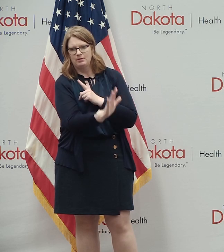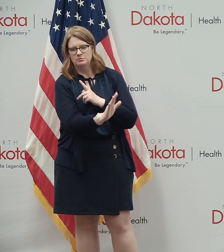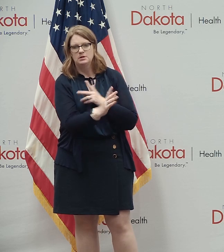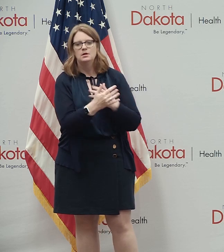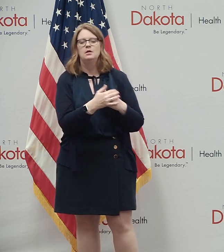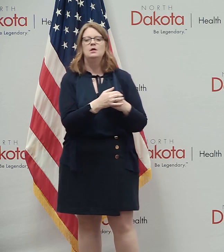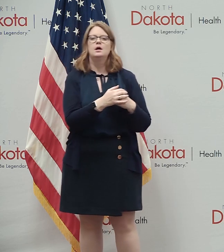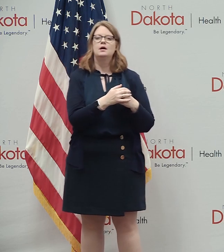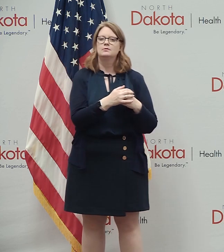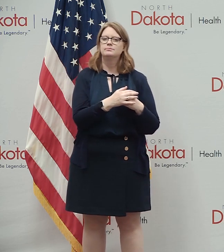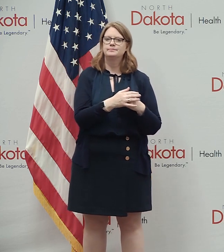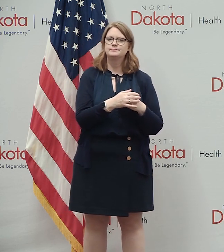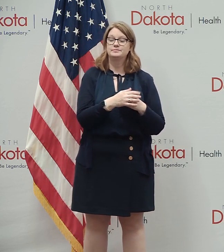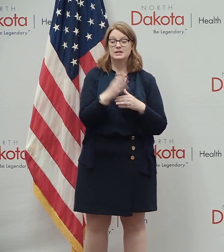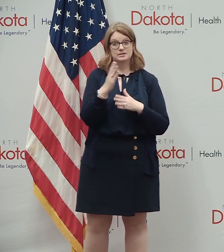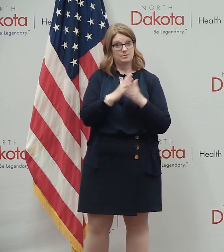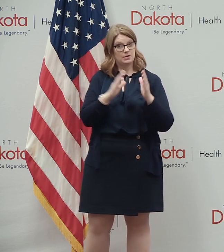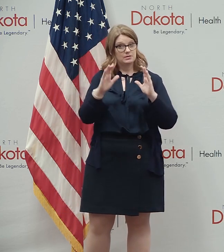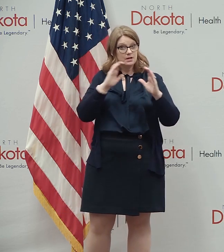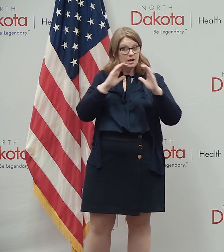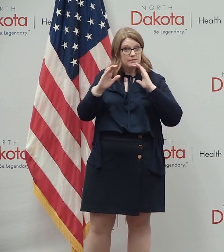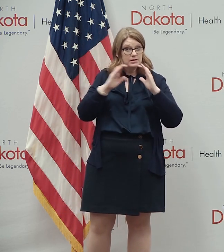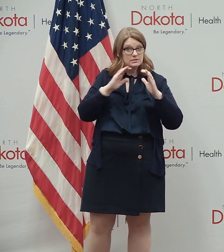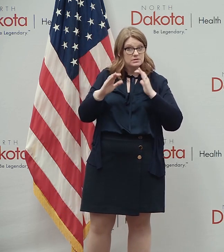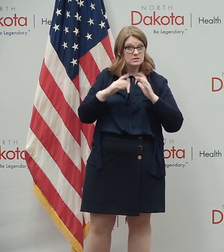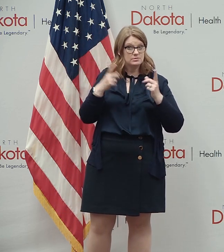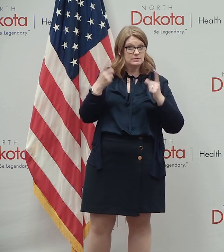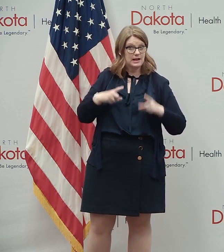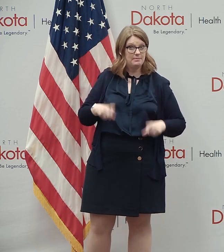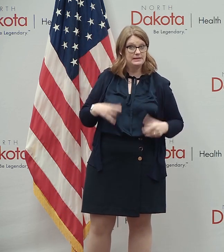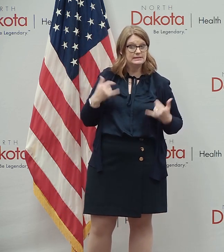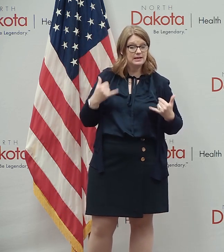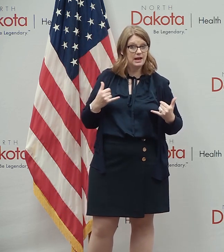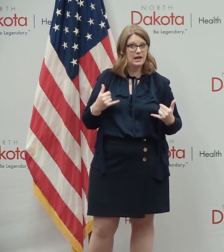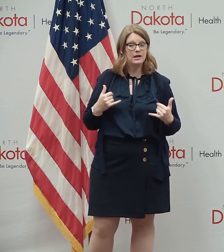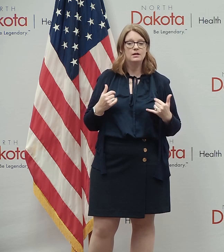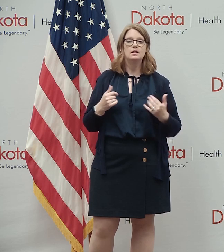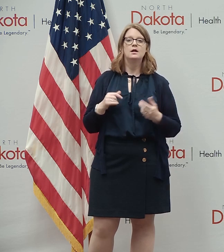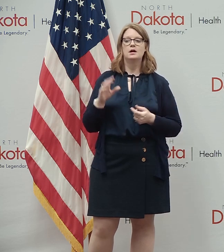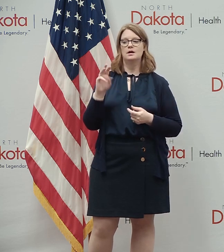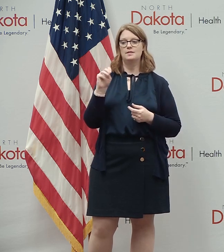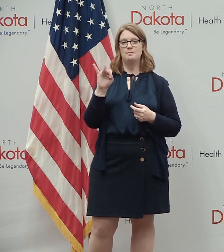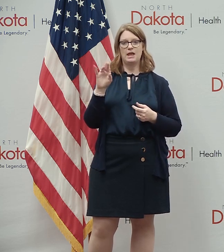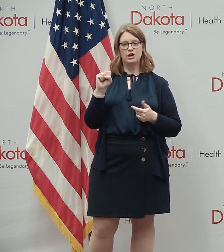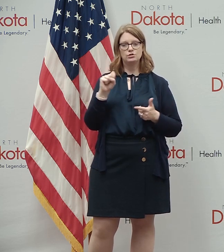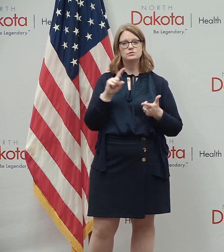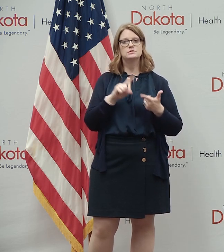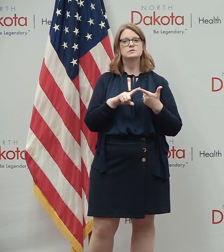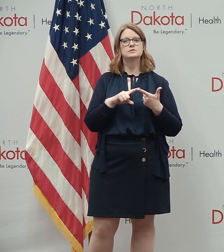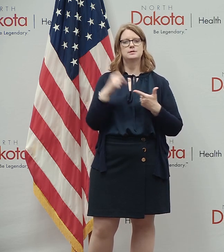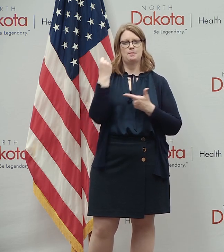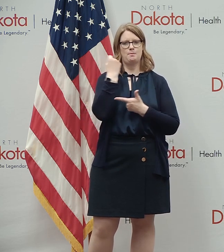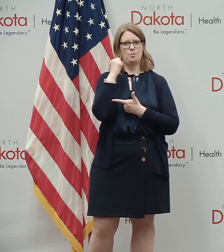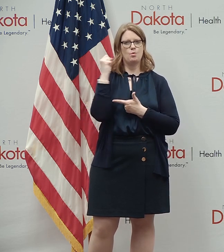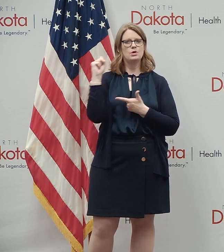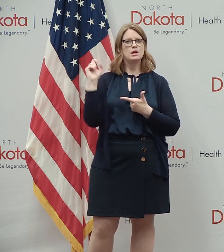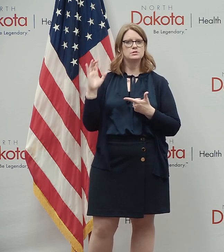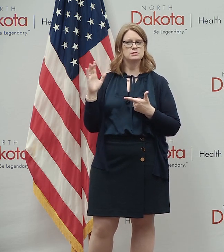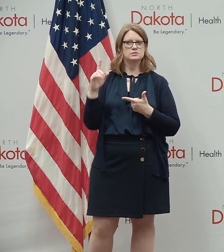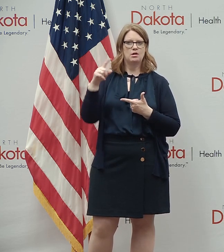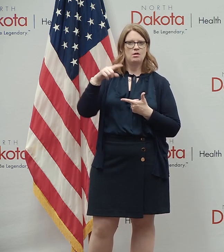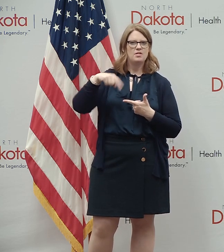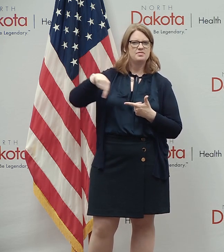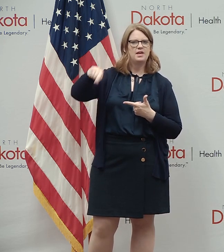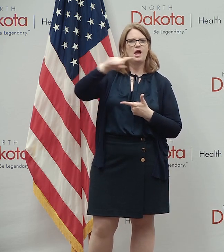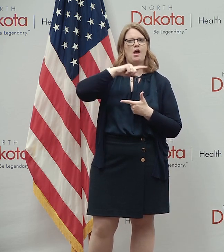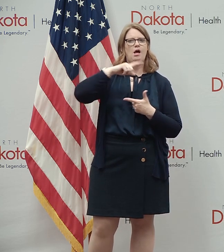understand that there were some of those conversations were happening today as the mayors and the protesters all shared the